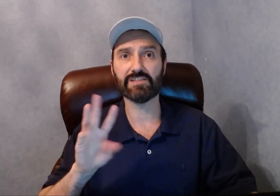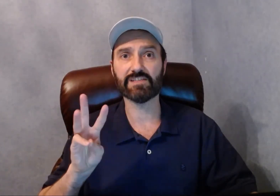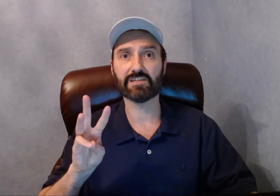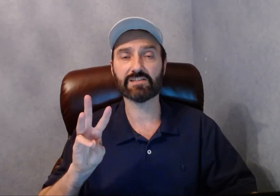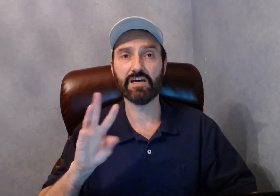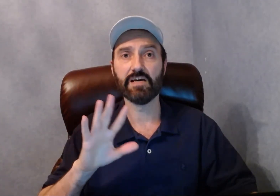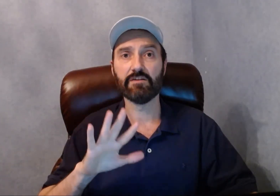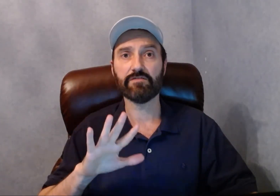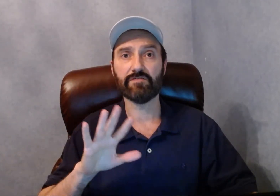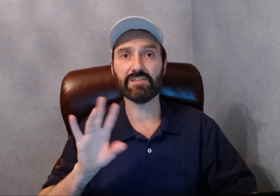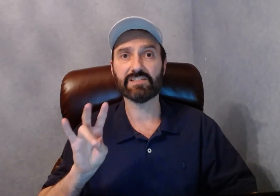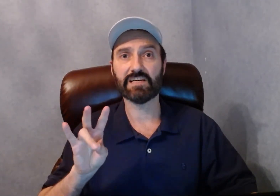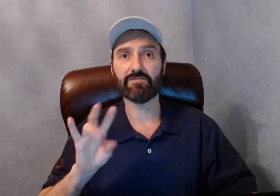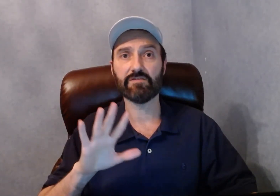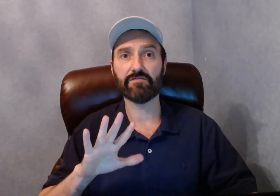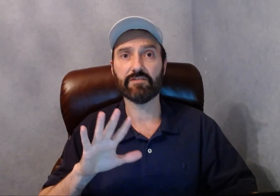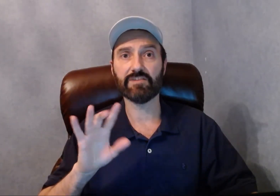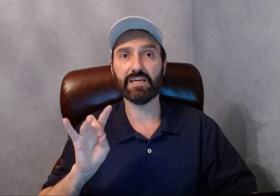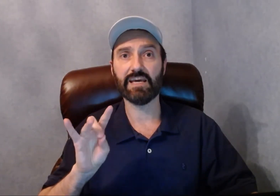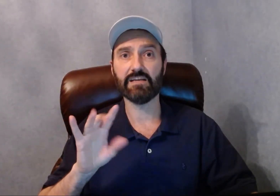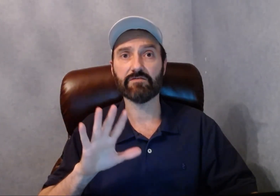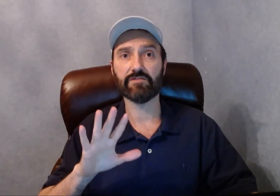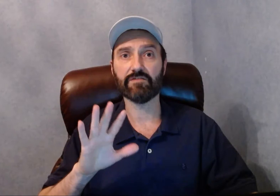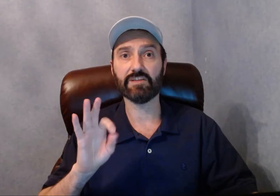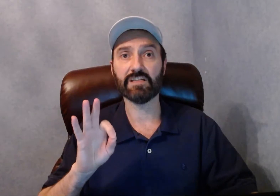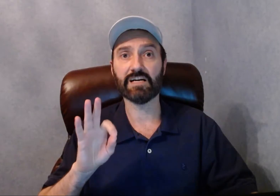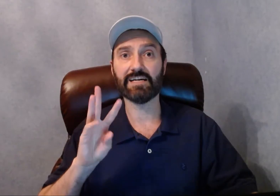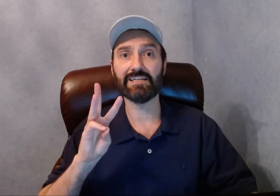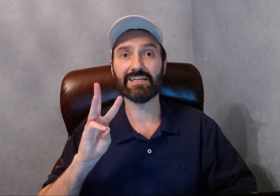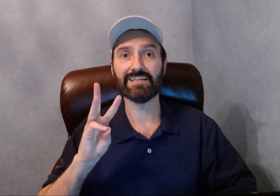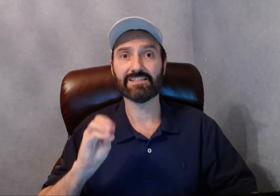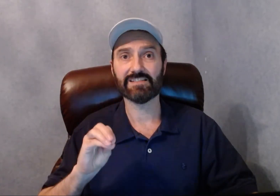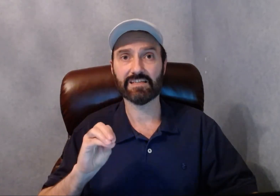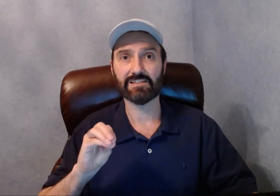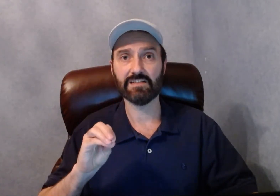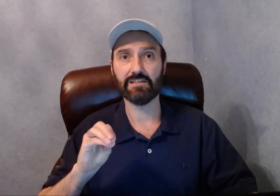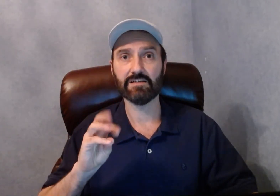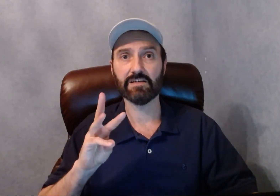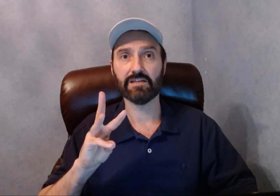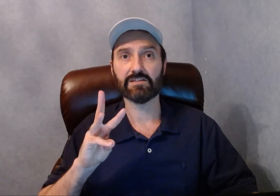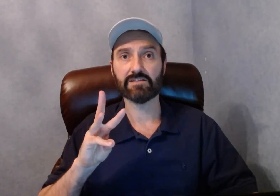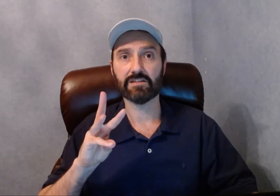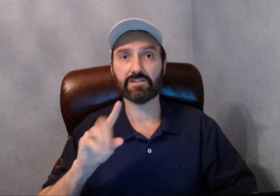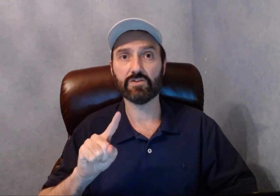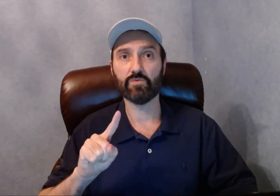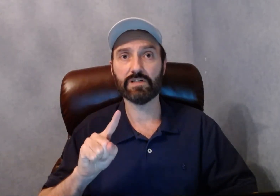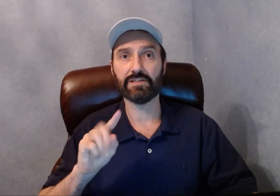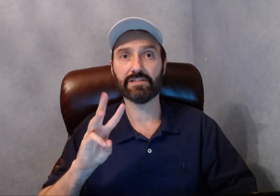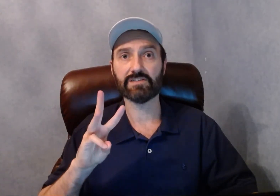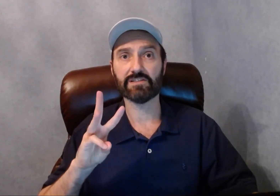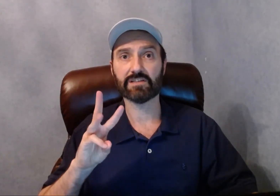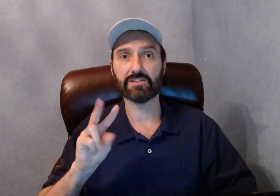56, 57, 58, 59, 60, 61,